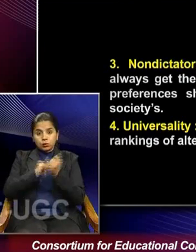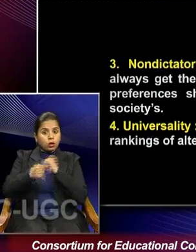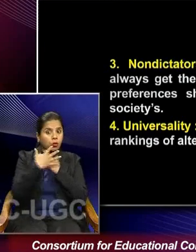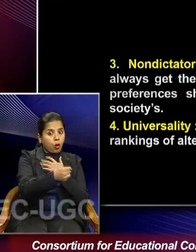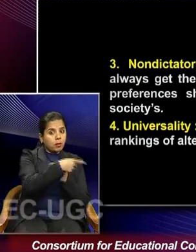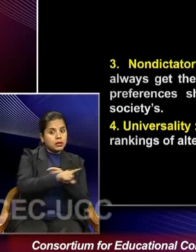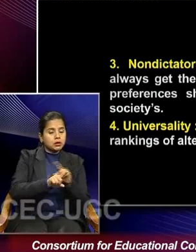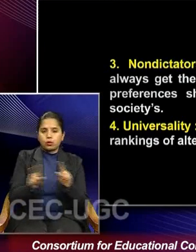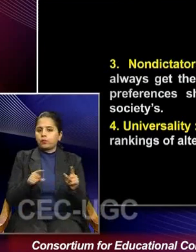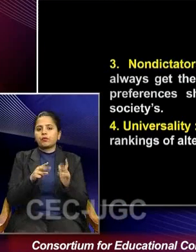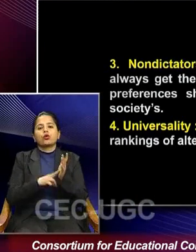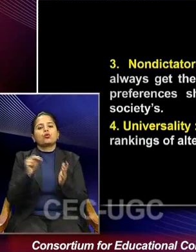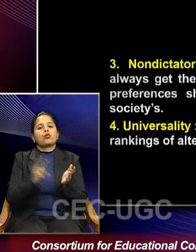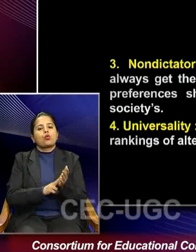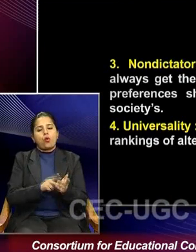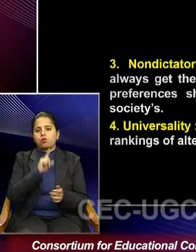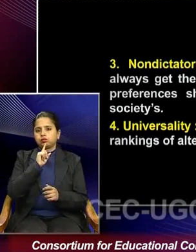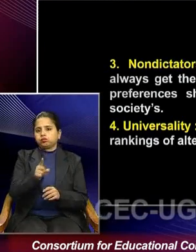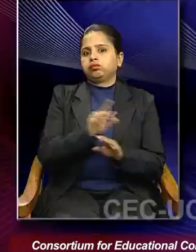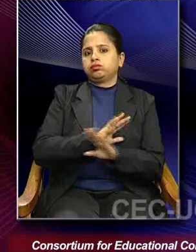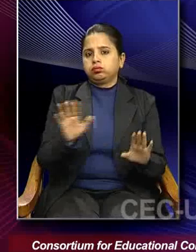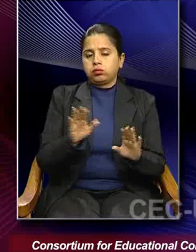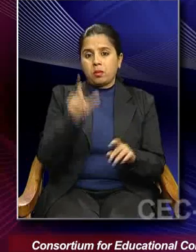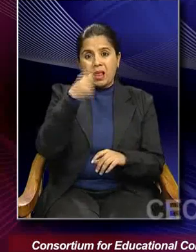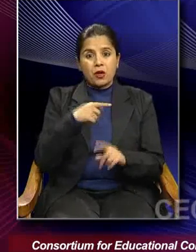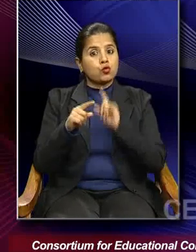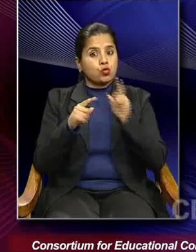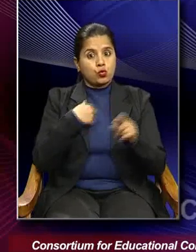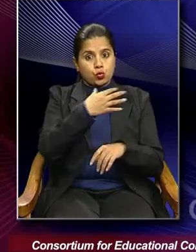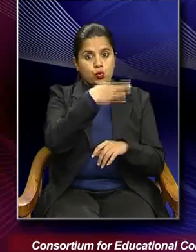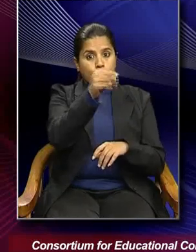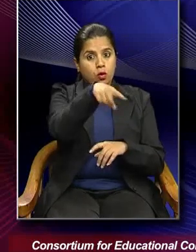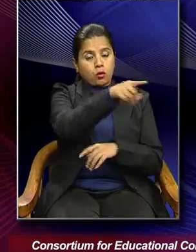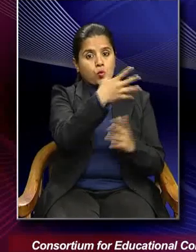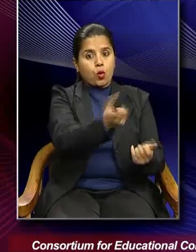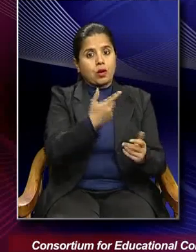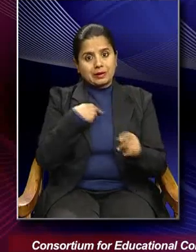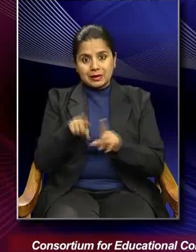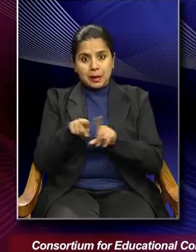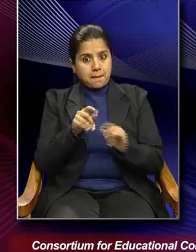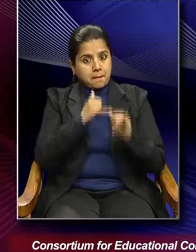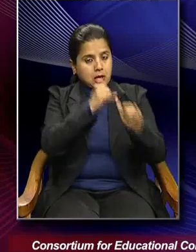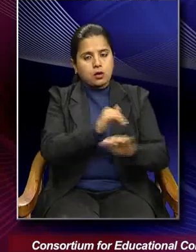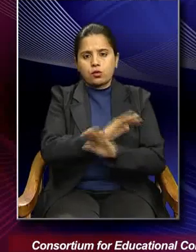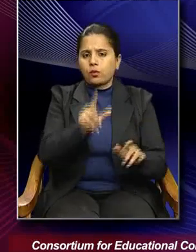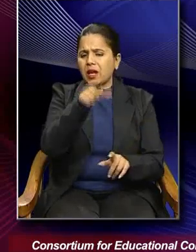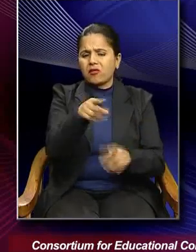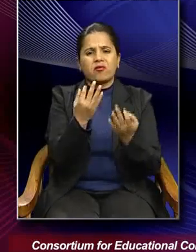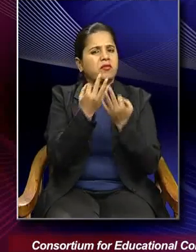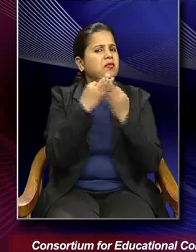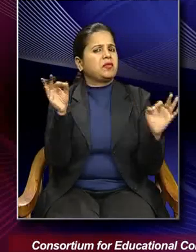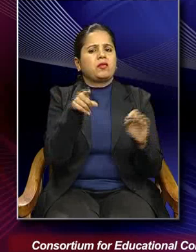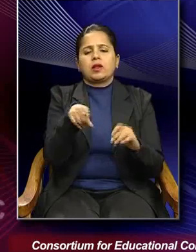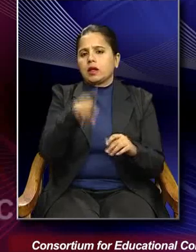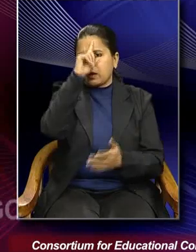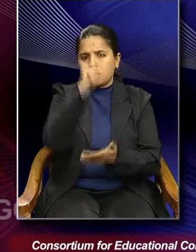as non-dictatorship. Nobody should dictate the choice for the society. Everyone is free to